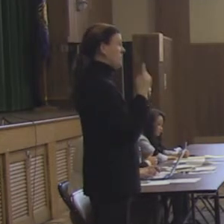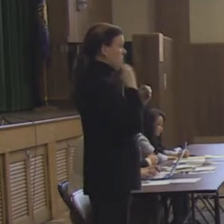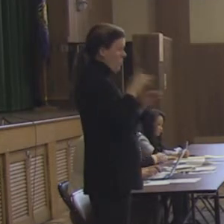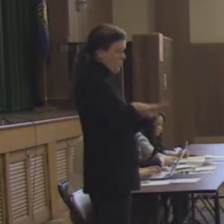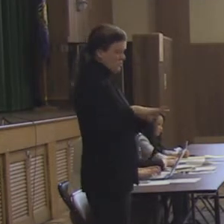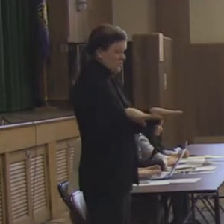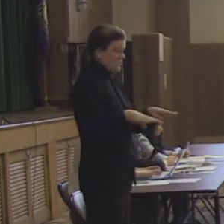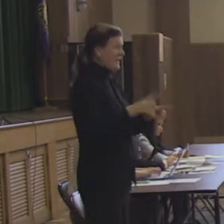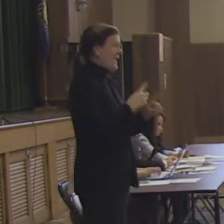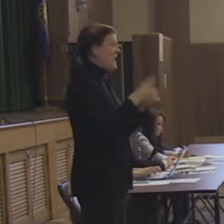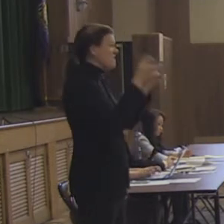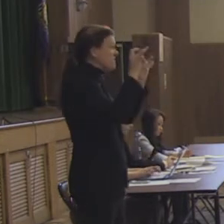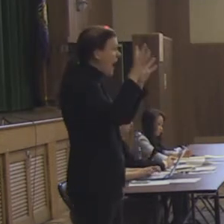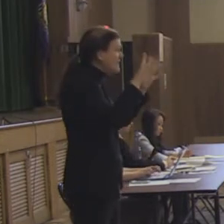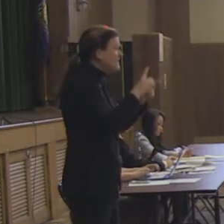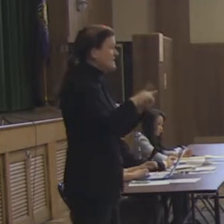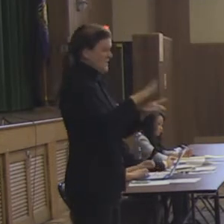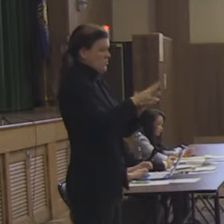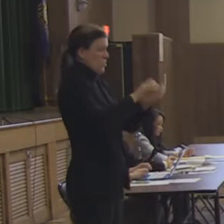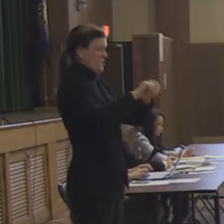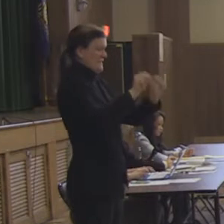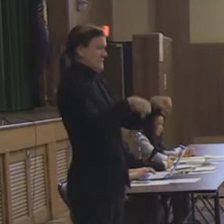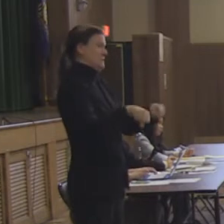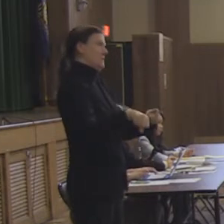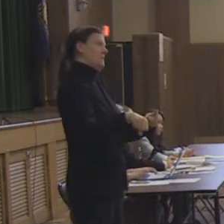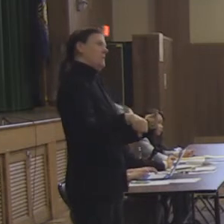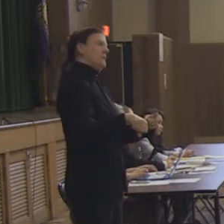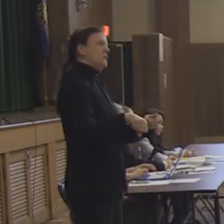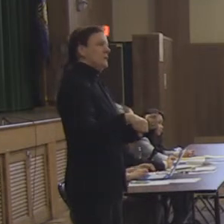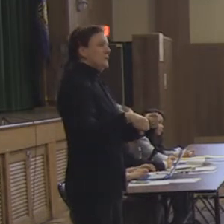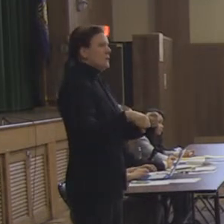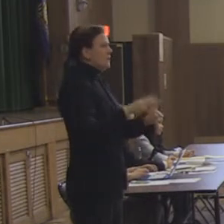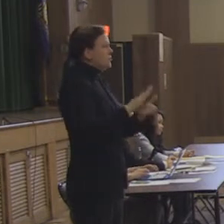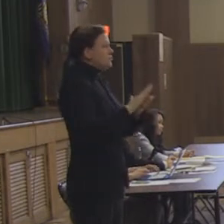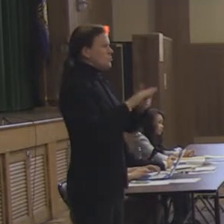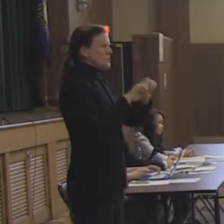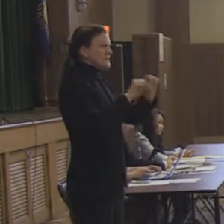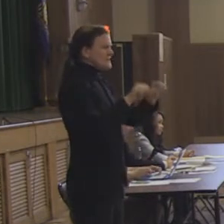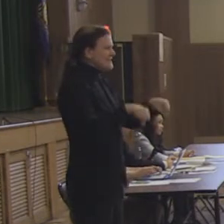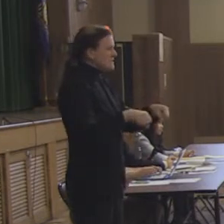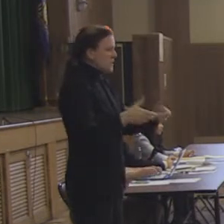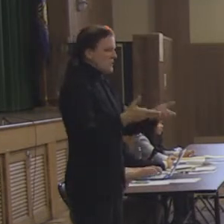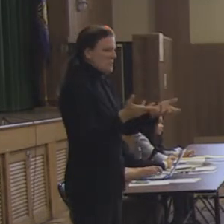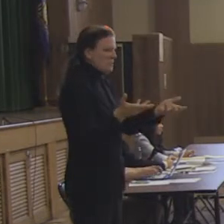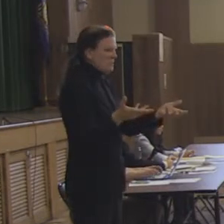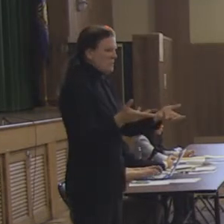children and violence and school systems. And school systems not handing out the